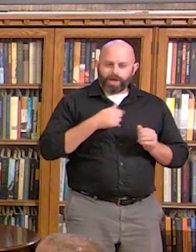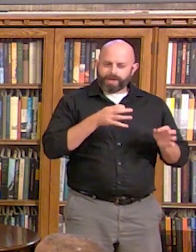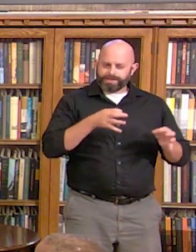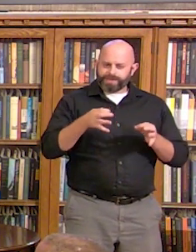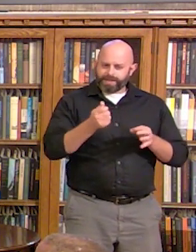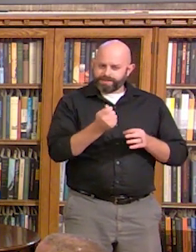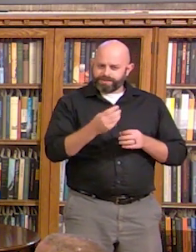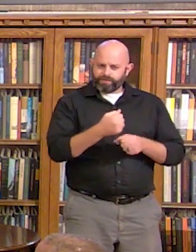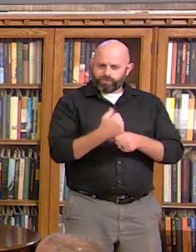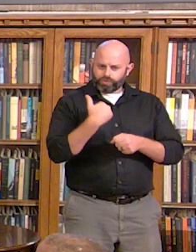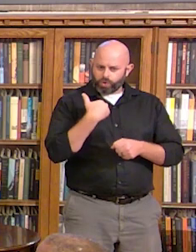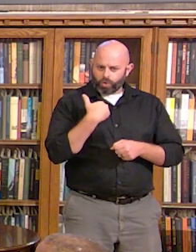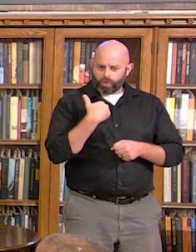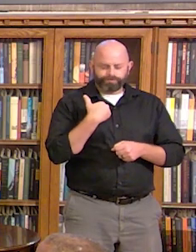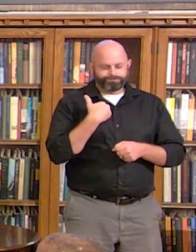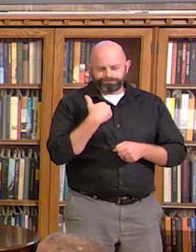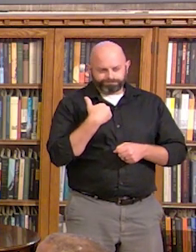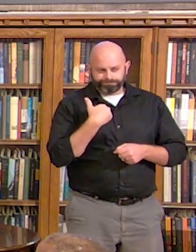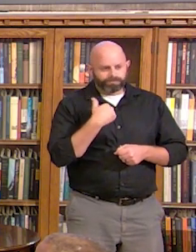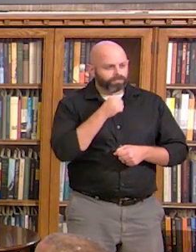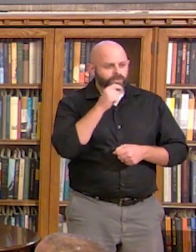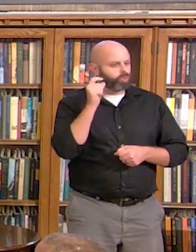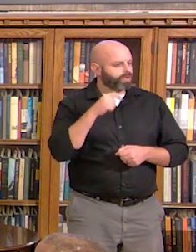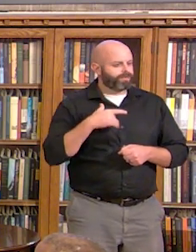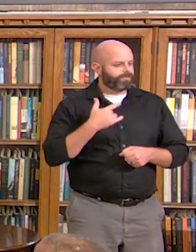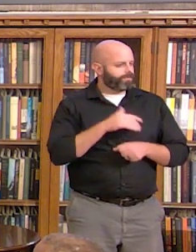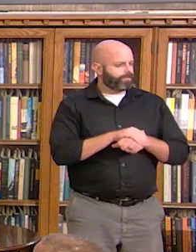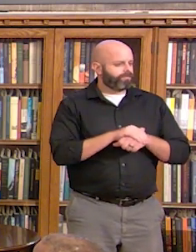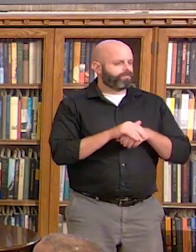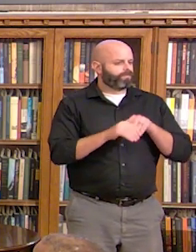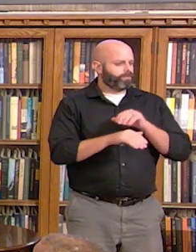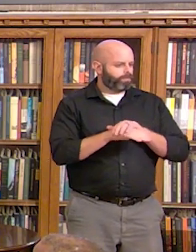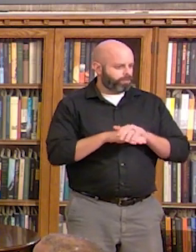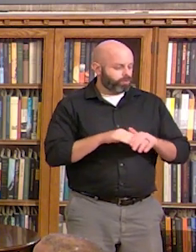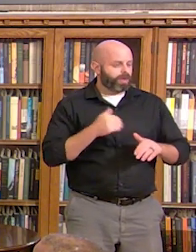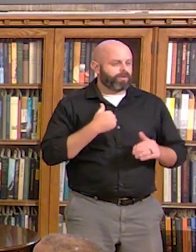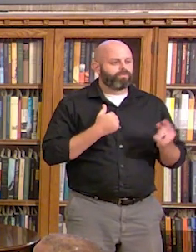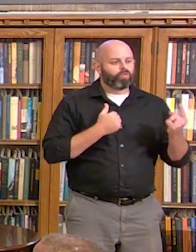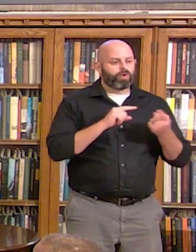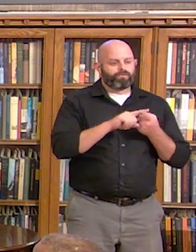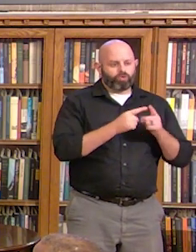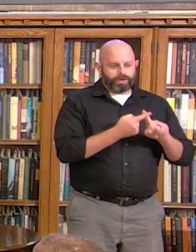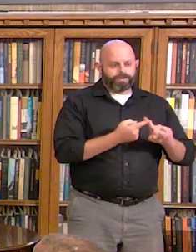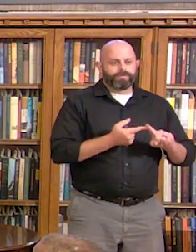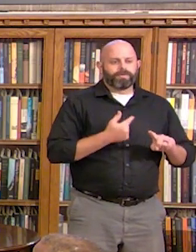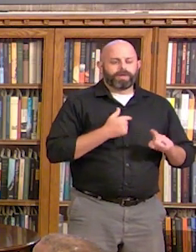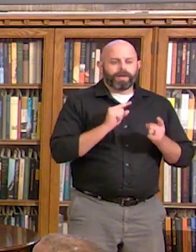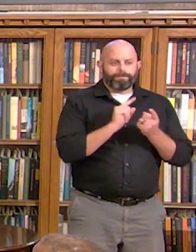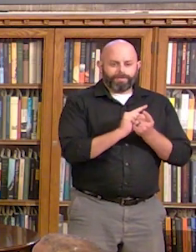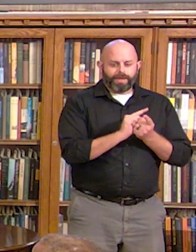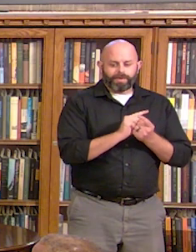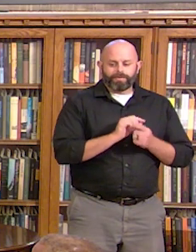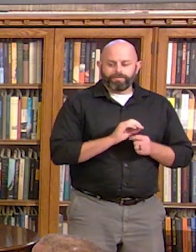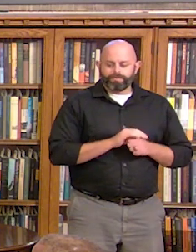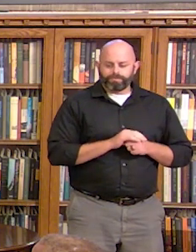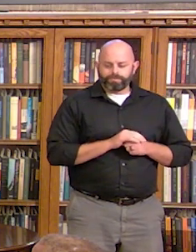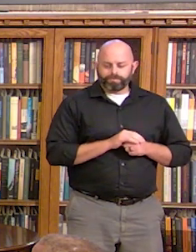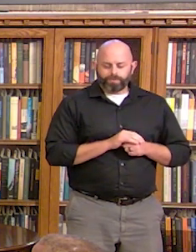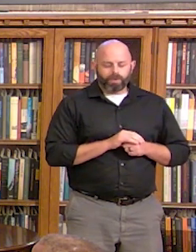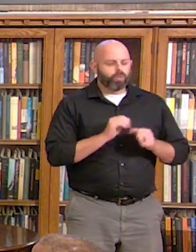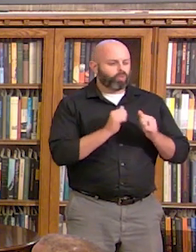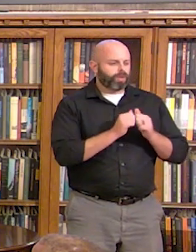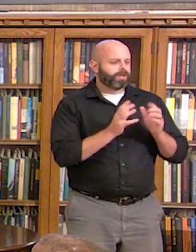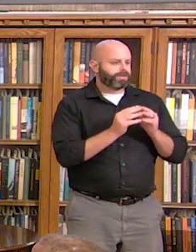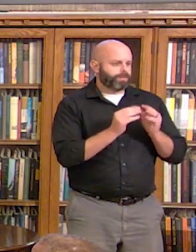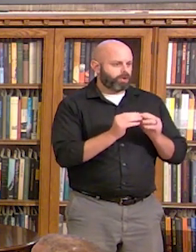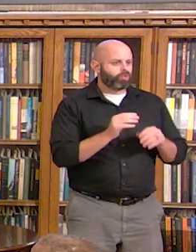years ago we need to get out of our comfort zone a little bit and I have a friend who I met um actually at a guild of lim seminar I'm at